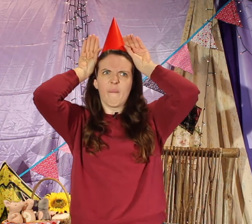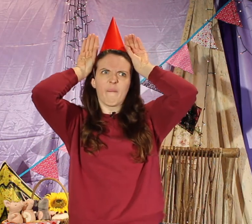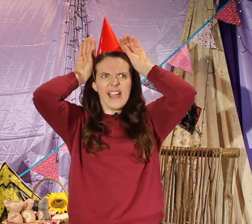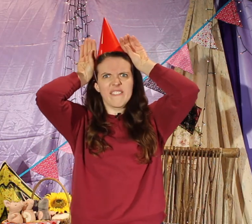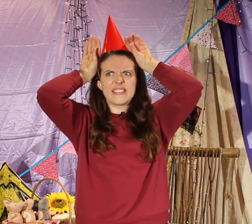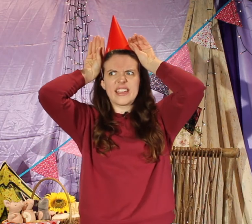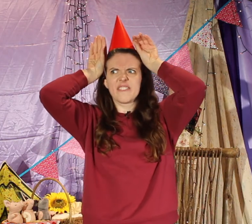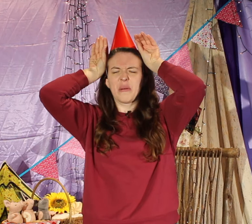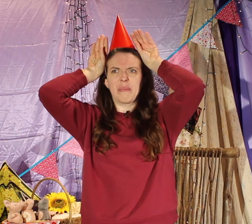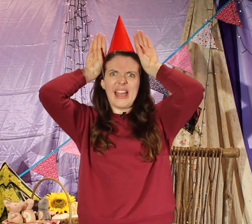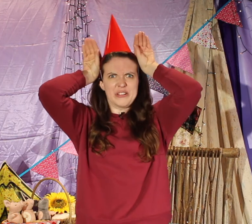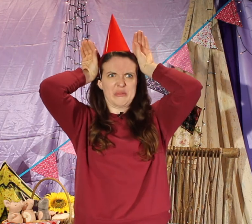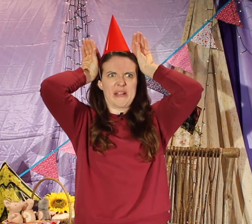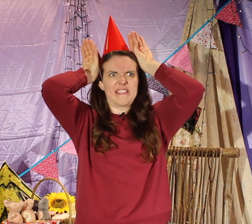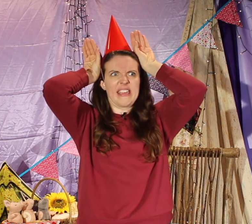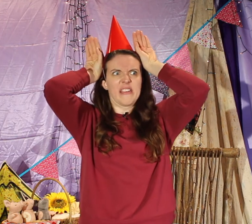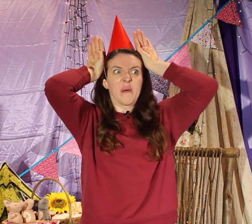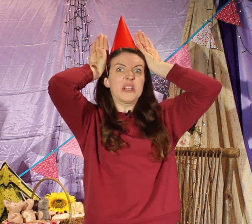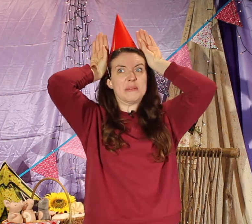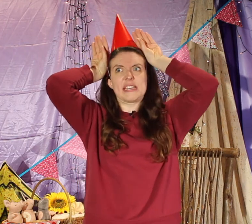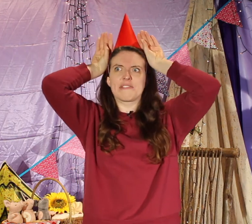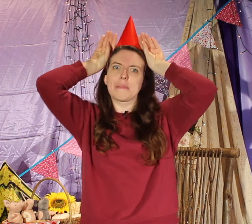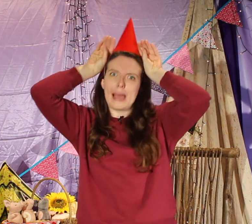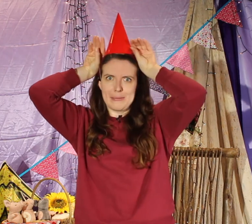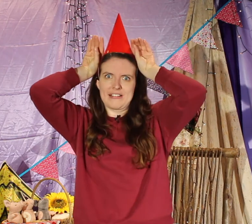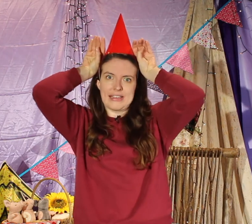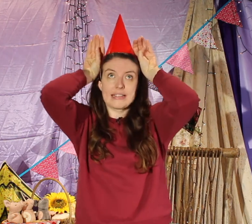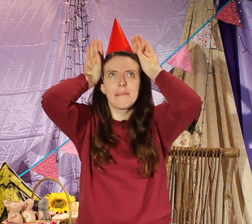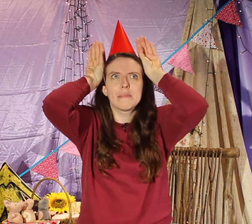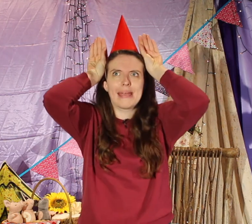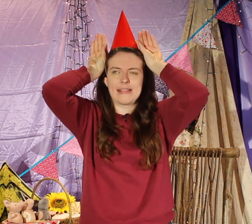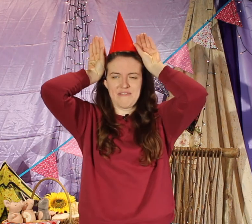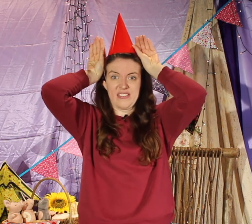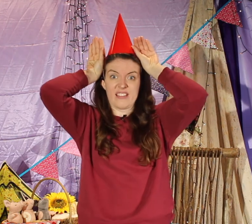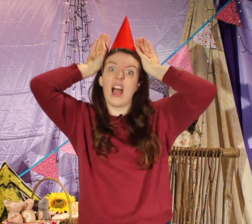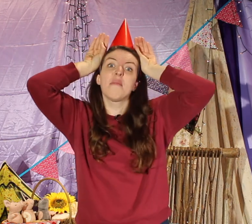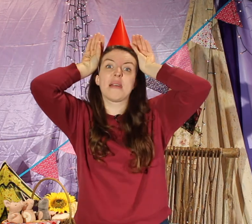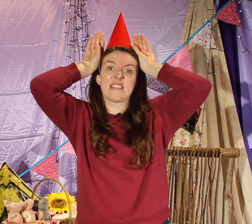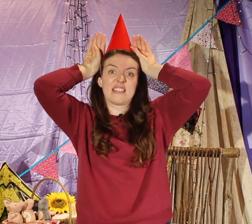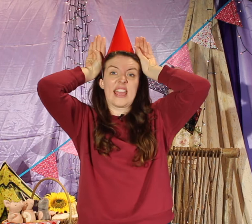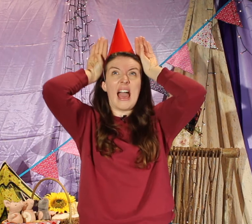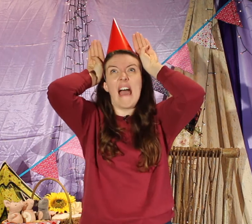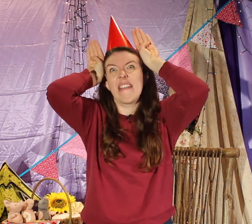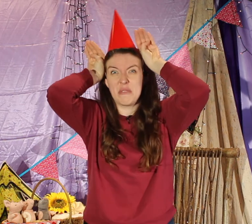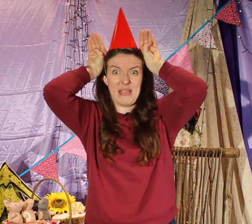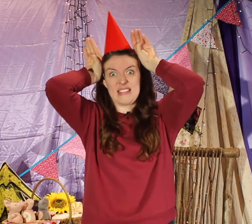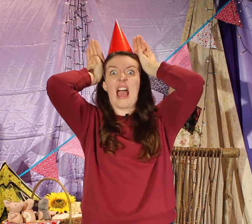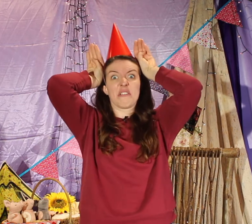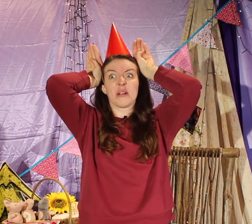why are we singing for Badger's birthday? We should be singing for my birthday because I'm the best at everything. I'm the best at singing and I'm the best at having